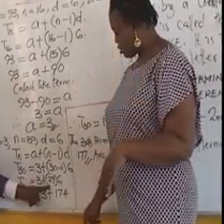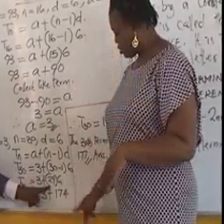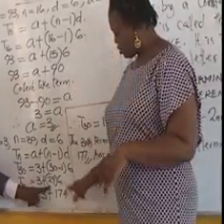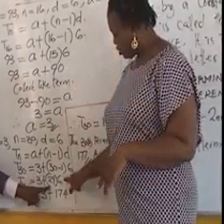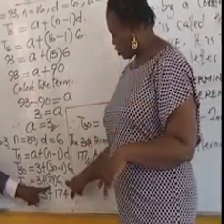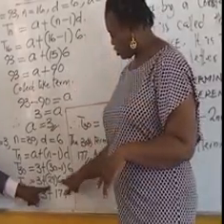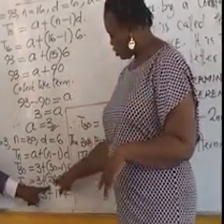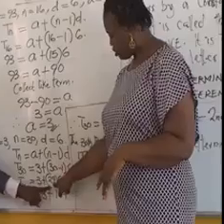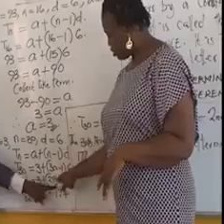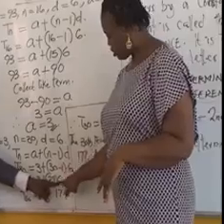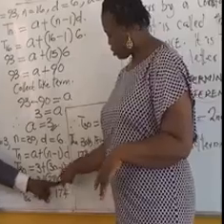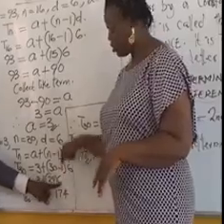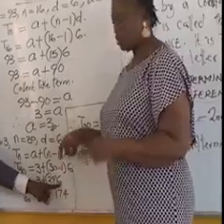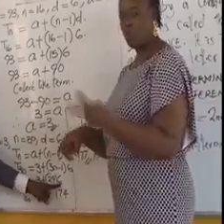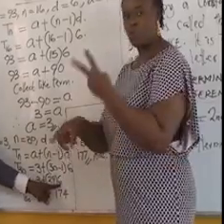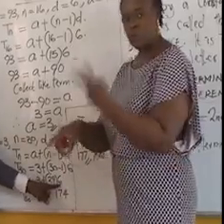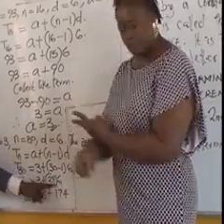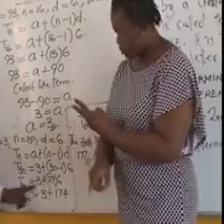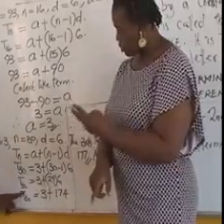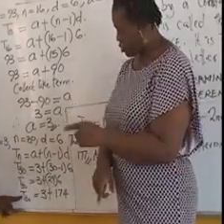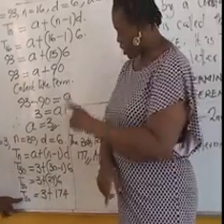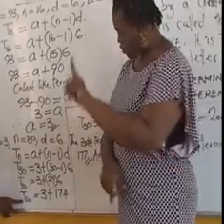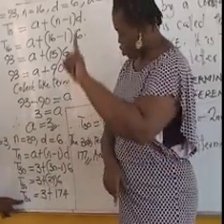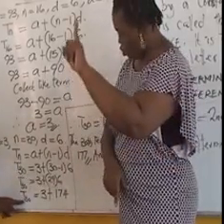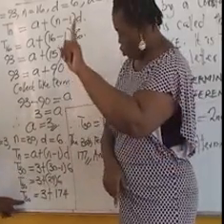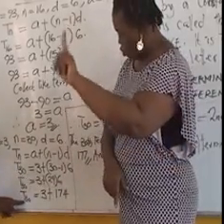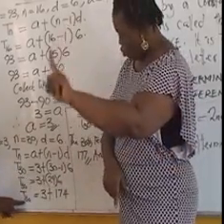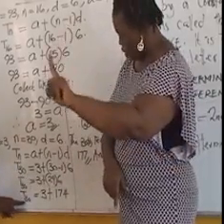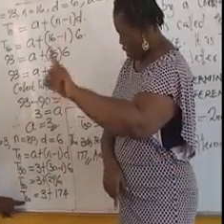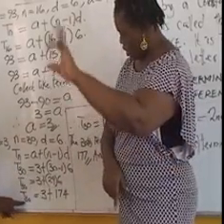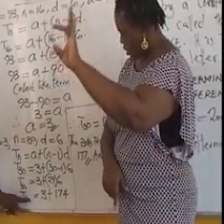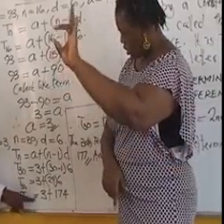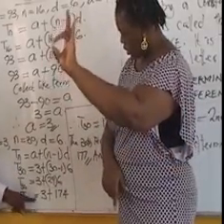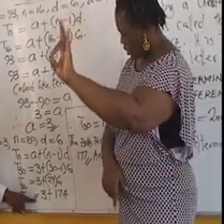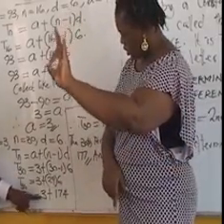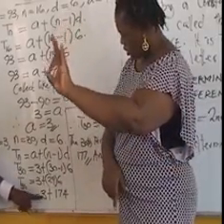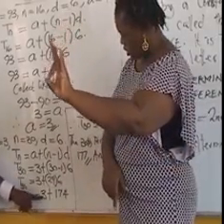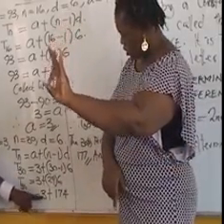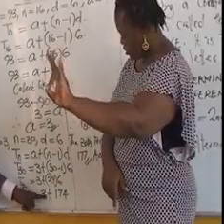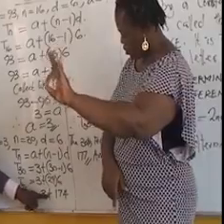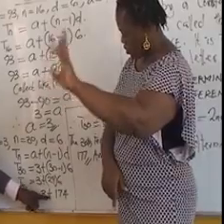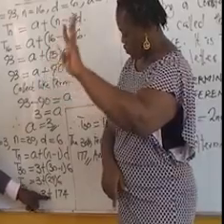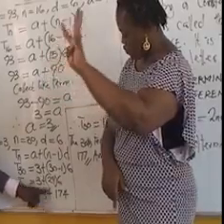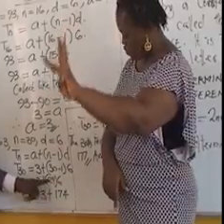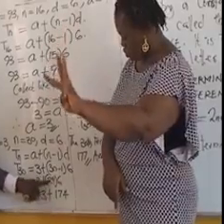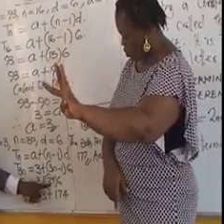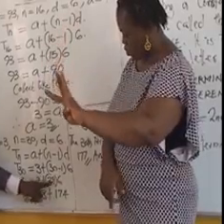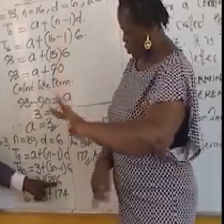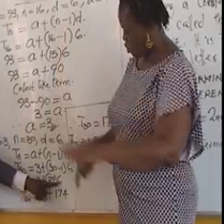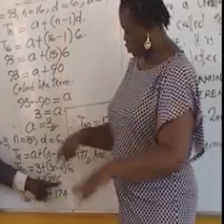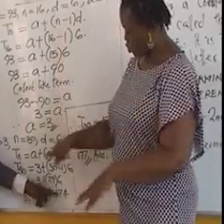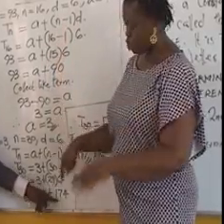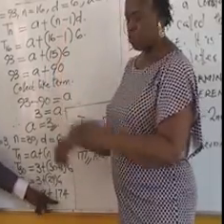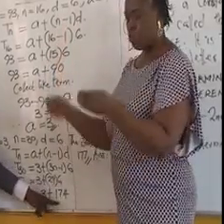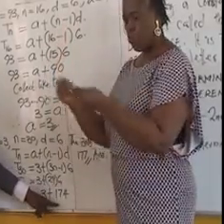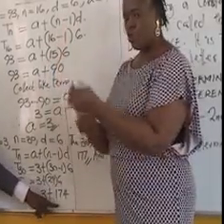will give us 29 times what? 6. And the 30th position is equals to 3 plus 29